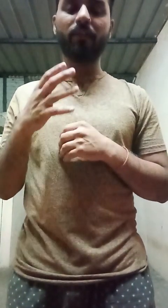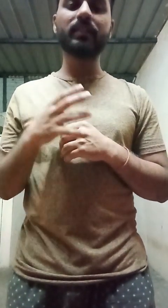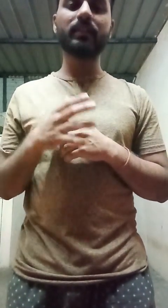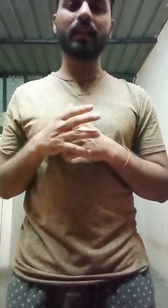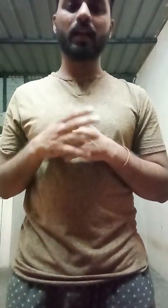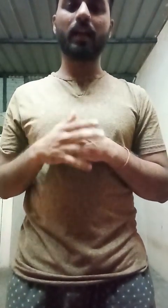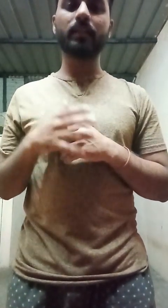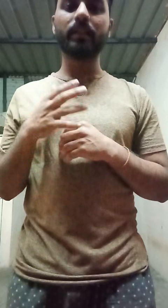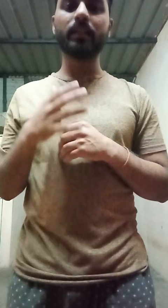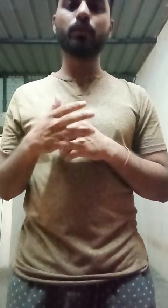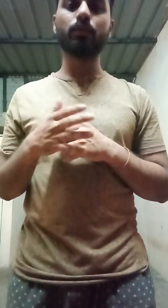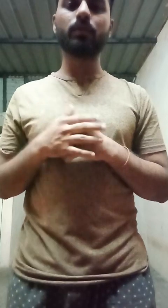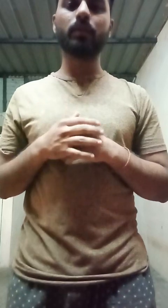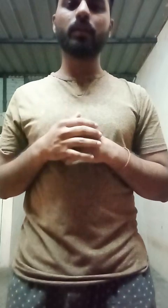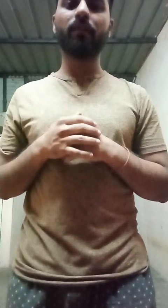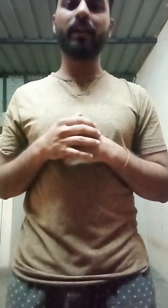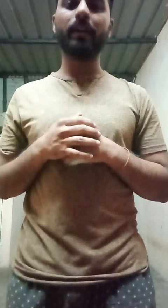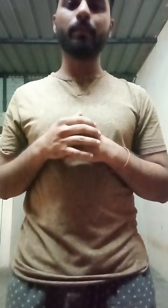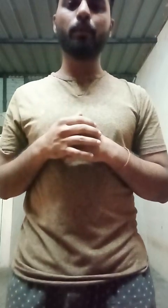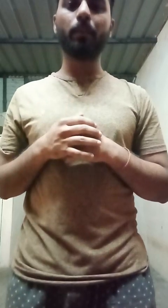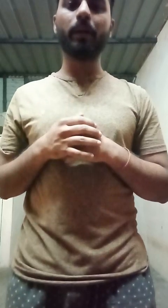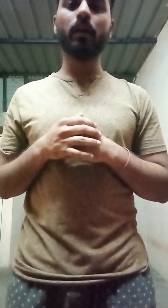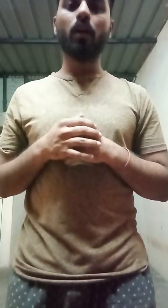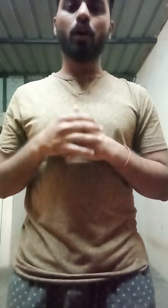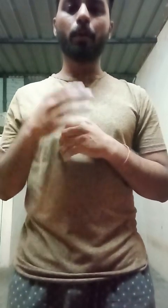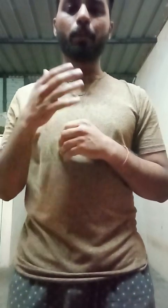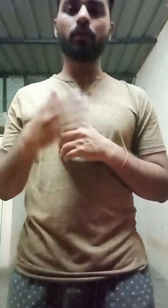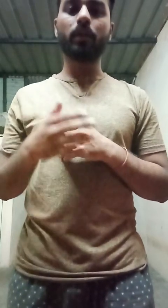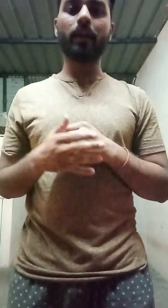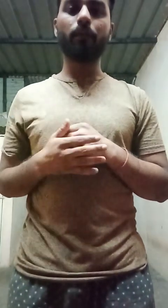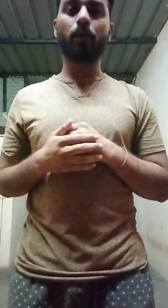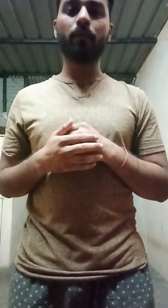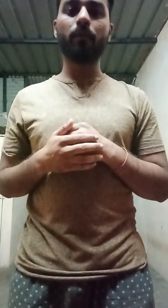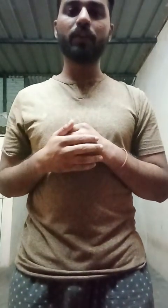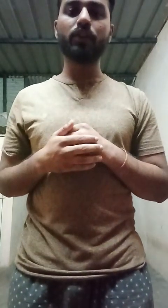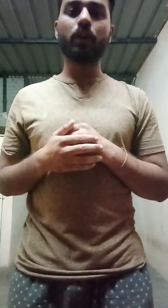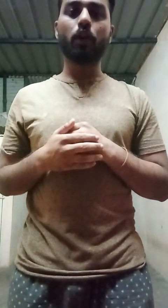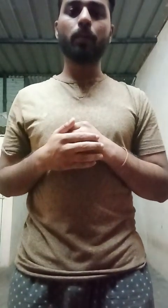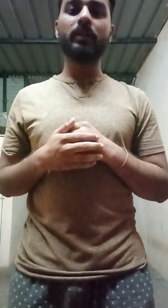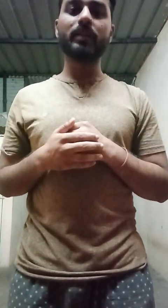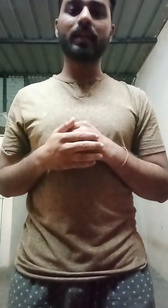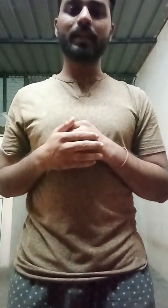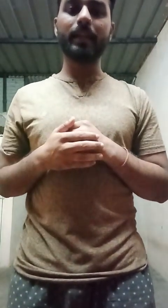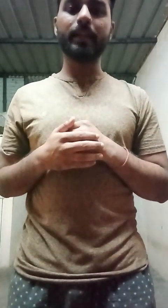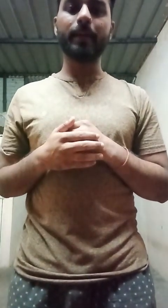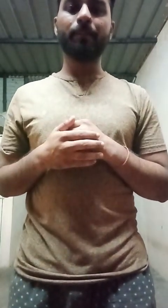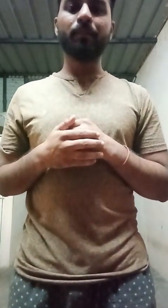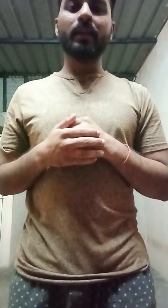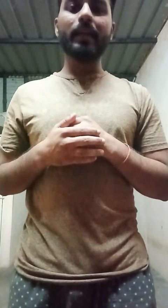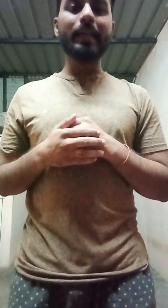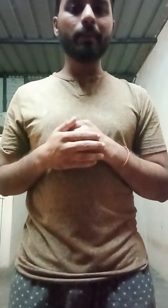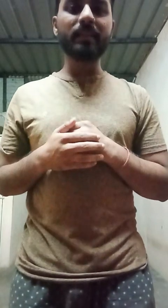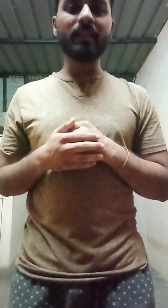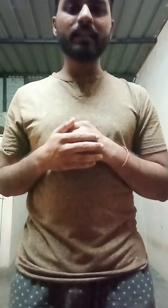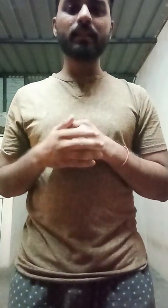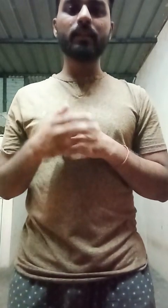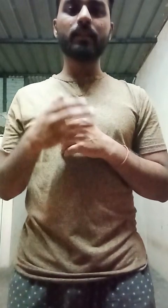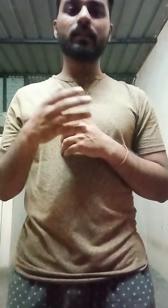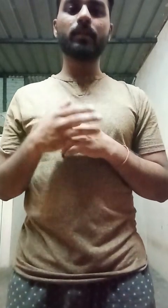interface class is user defined blueprint or prototype from which objects are created. It represents the